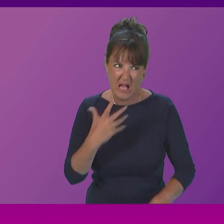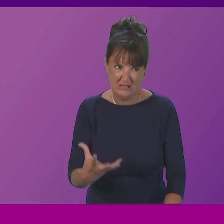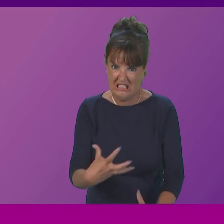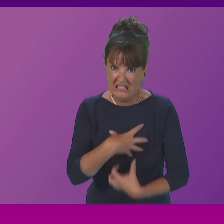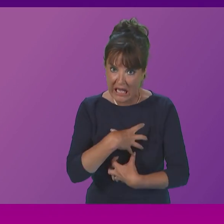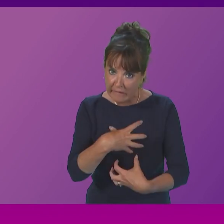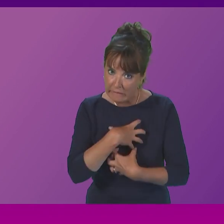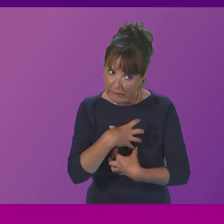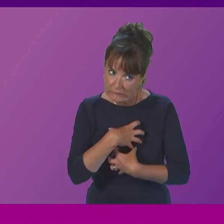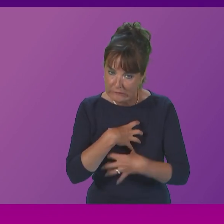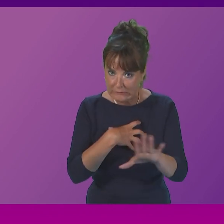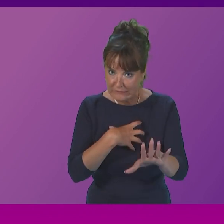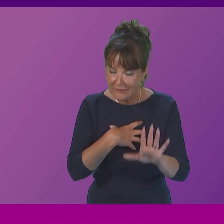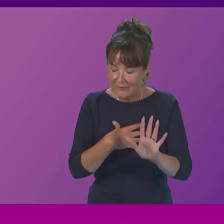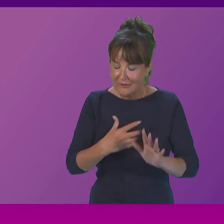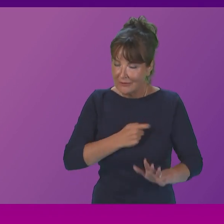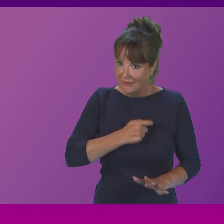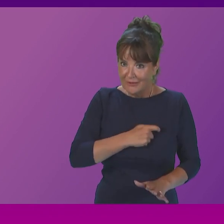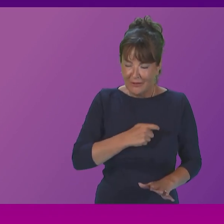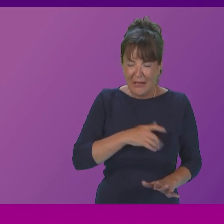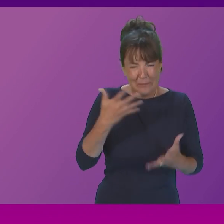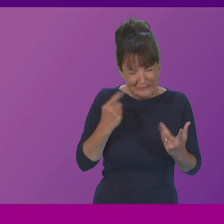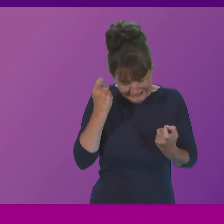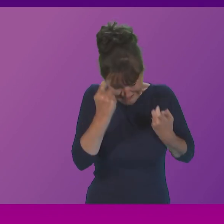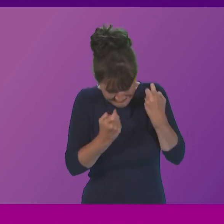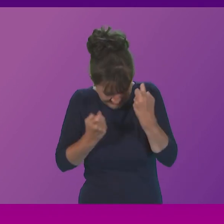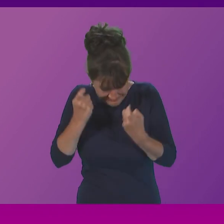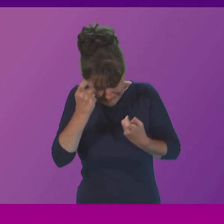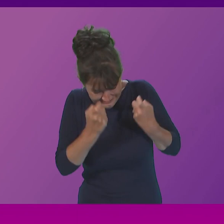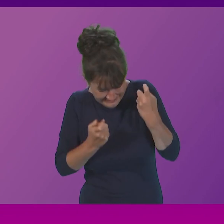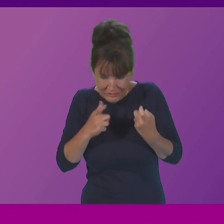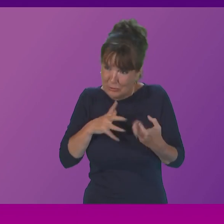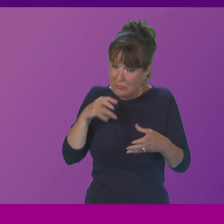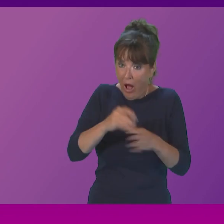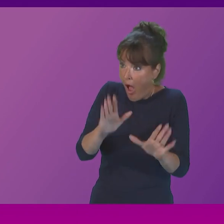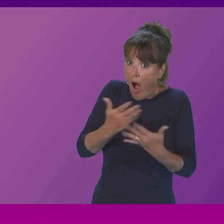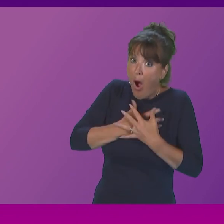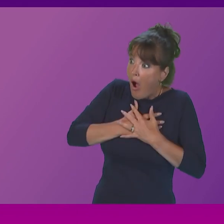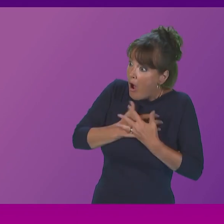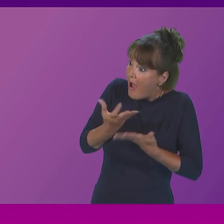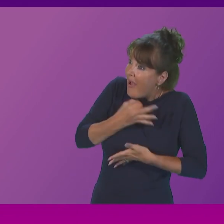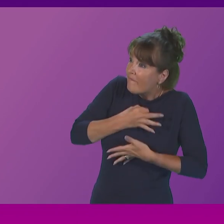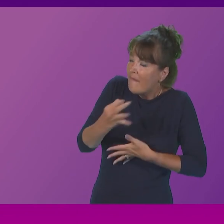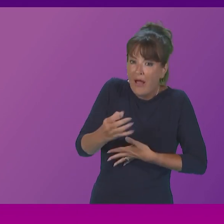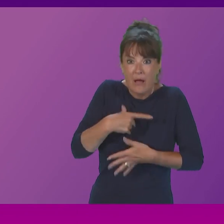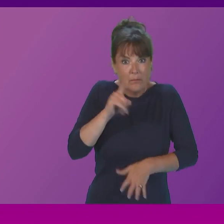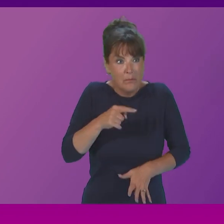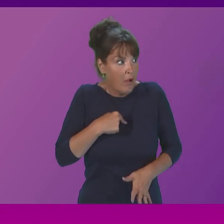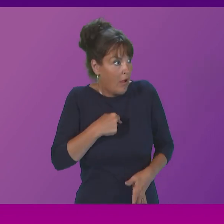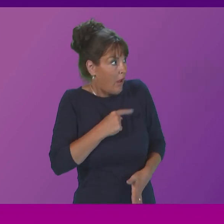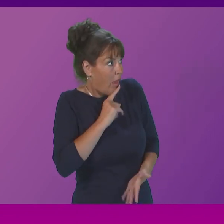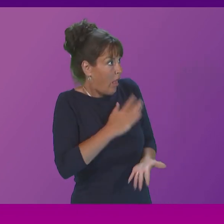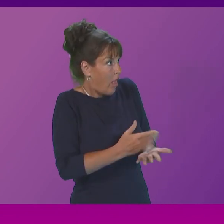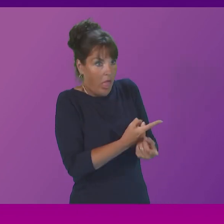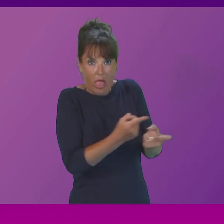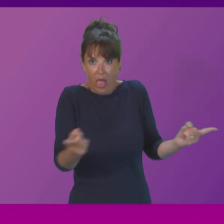petrified. It's really interesting. I thought long and hard about taking part in this. It was an honour to be invited, but this is so unbelievably outside